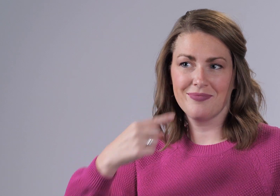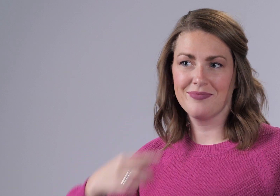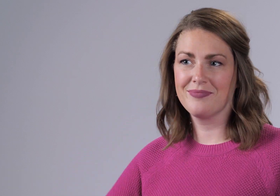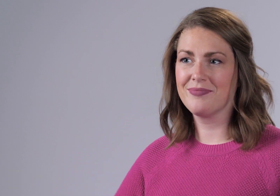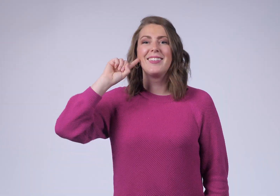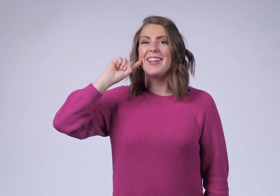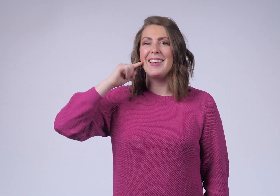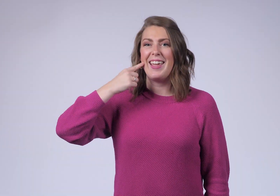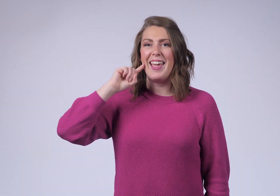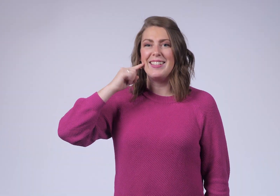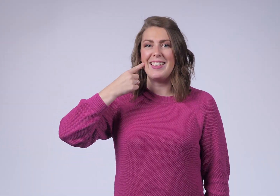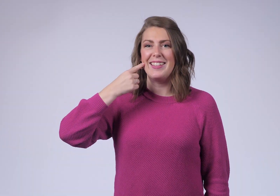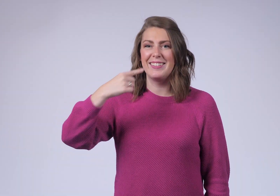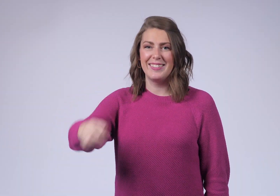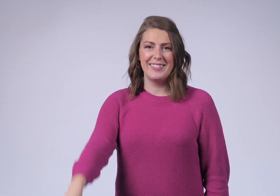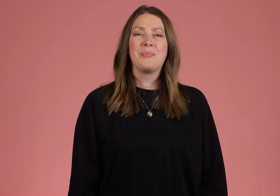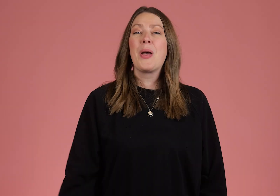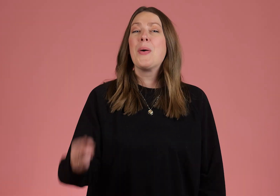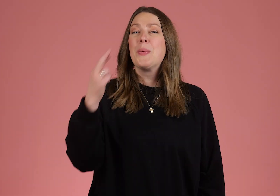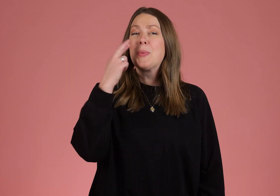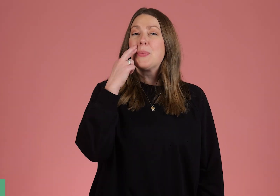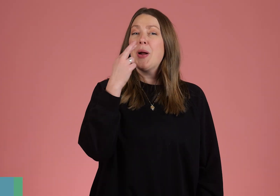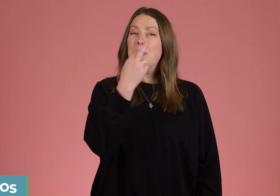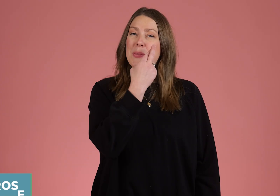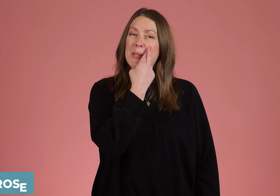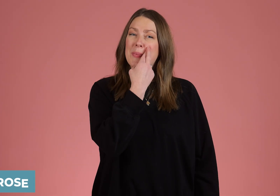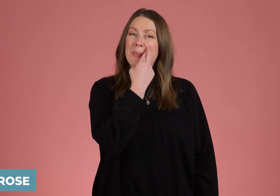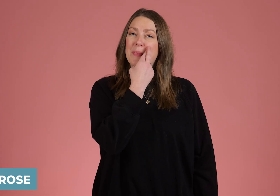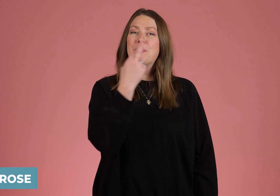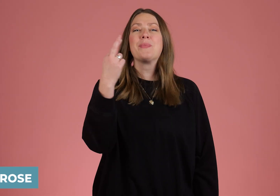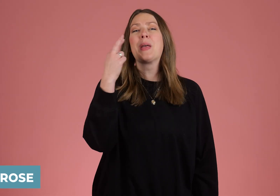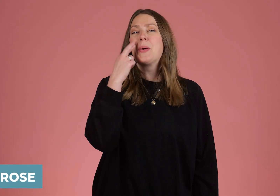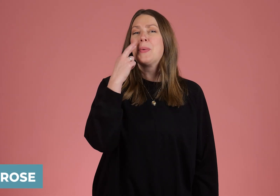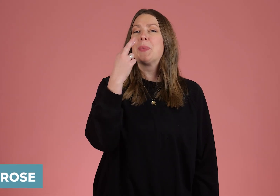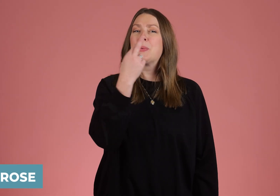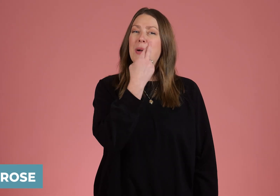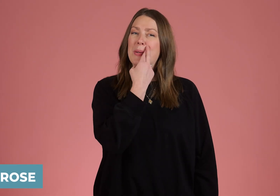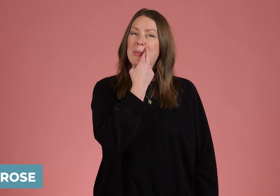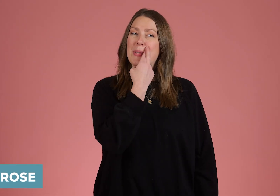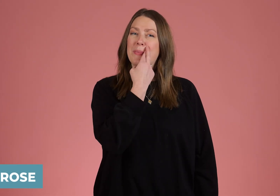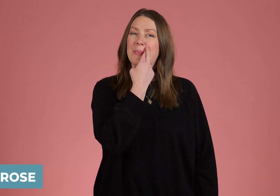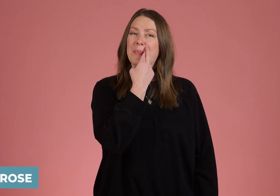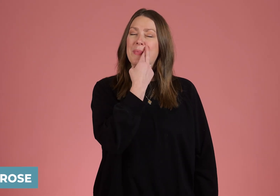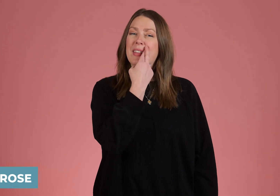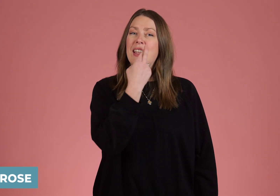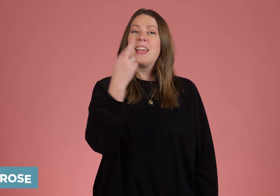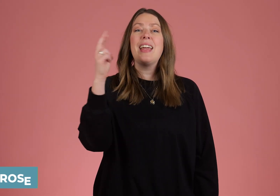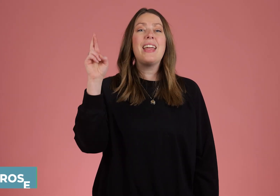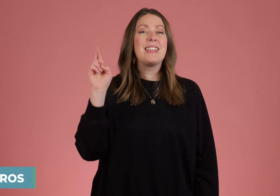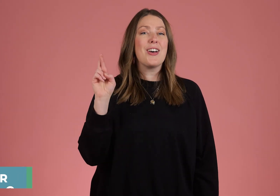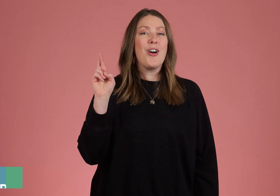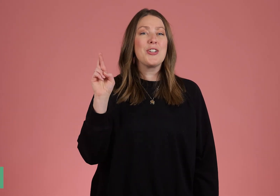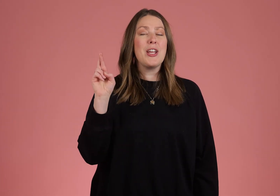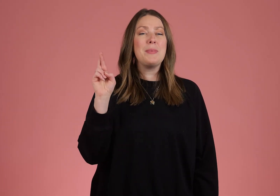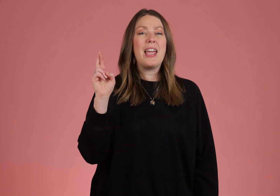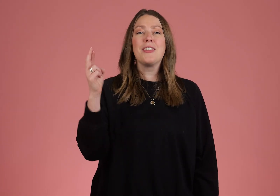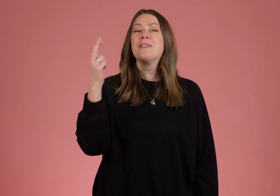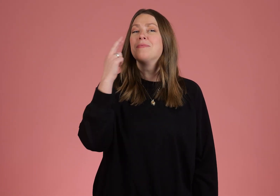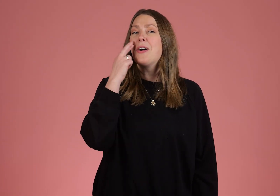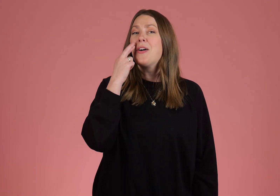cheek. Candy. Rose. Rose. It's the R-shaped hand